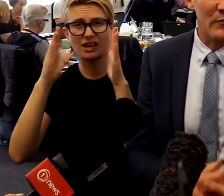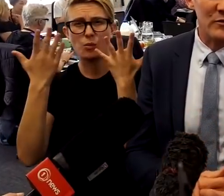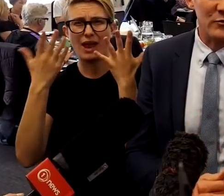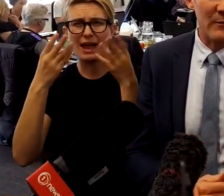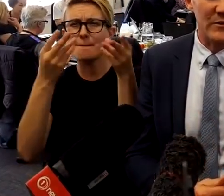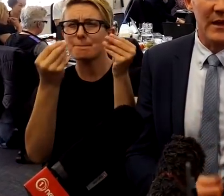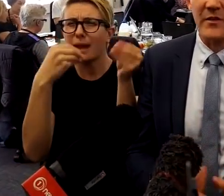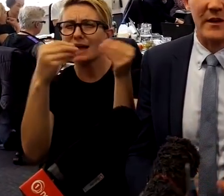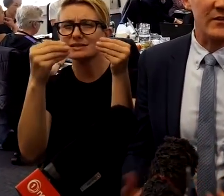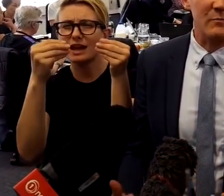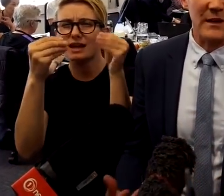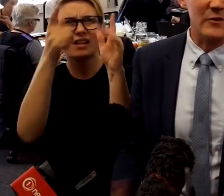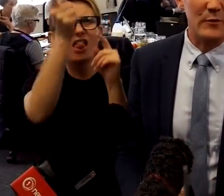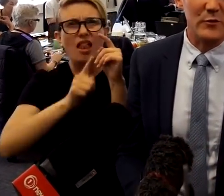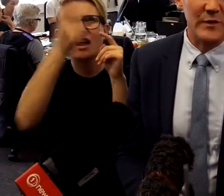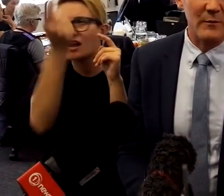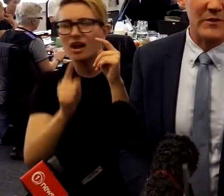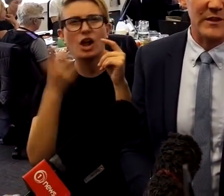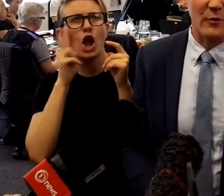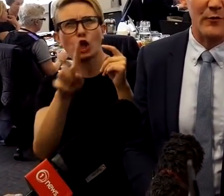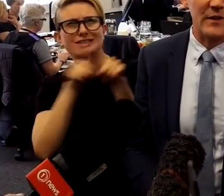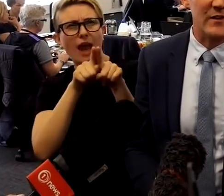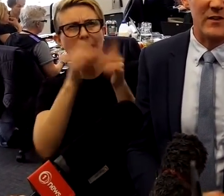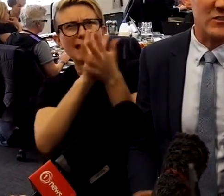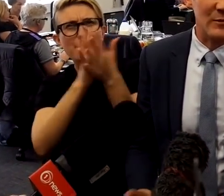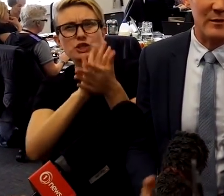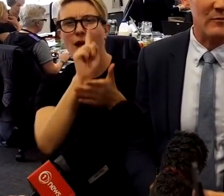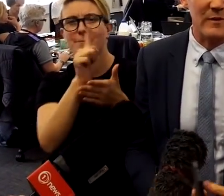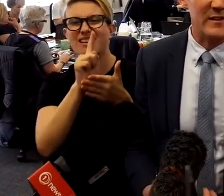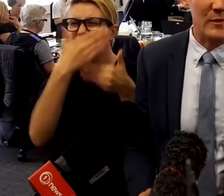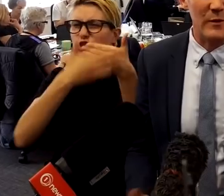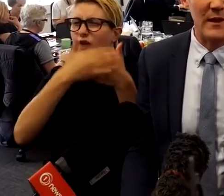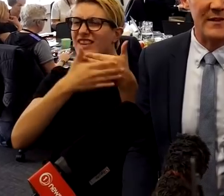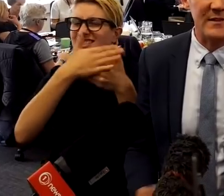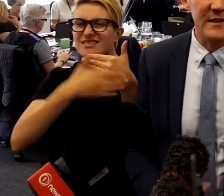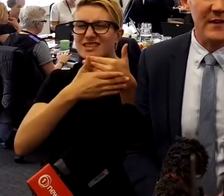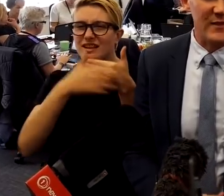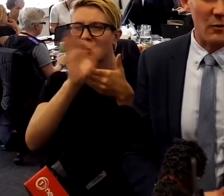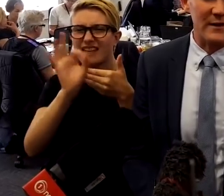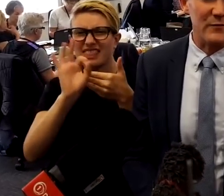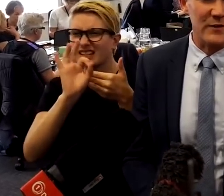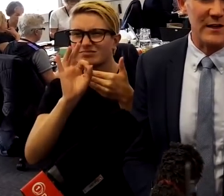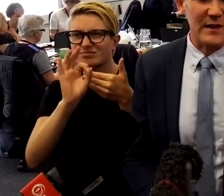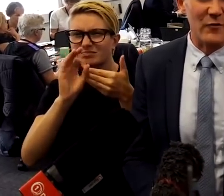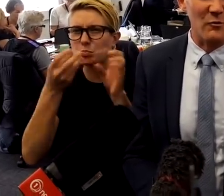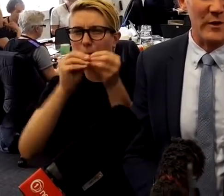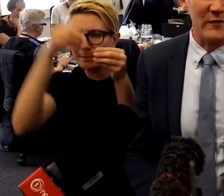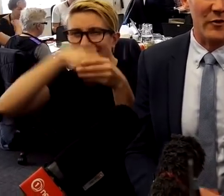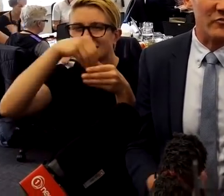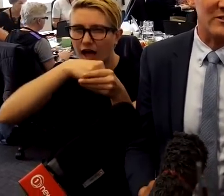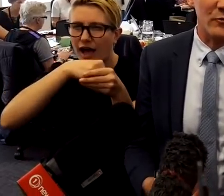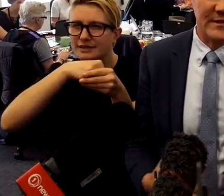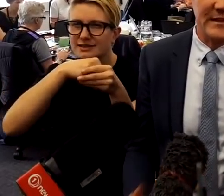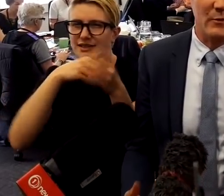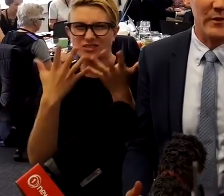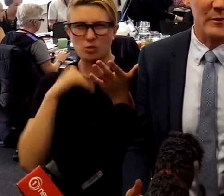looks like superficial damage. And that is merely superficial damage, and often it's jibbing and it needs to be replastered. That's quite different from where you've